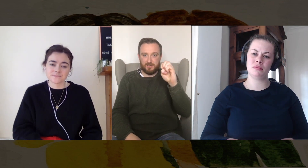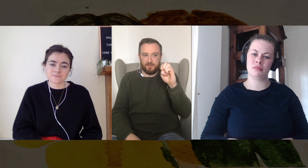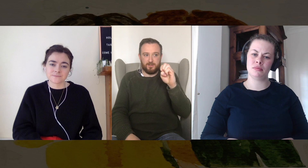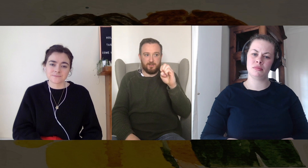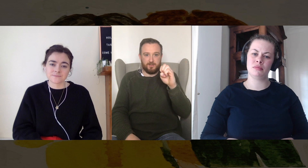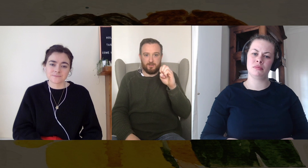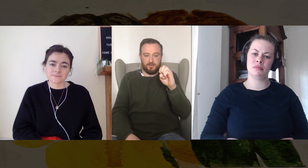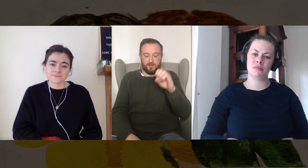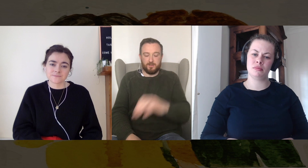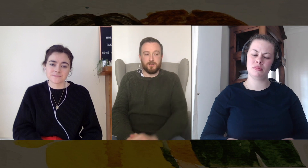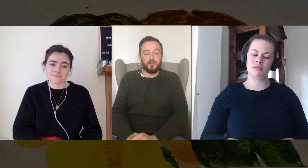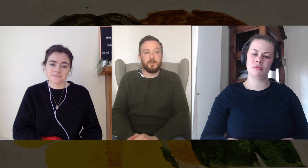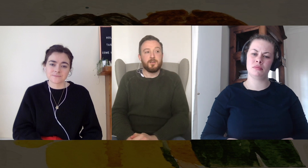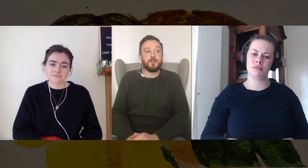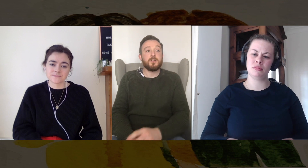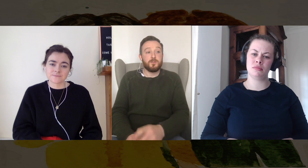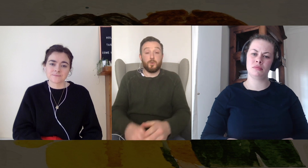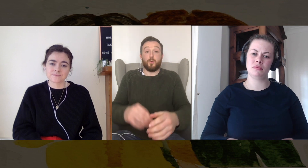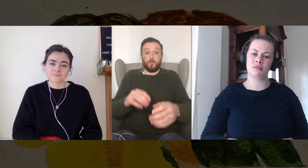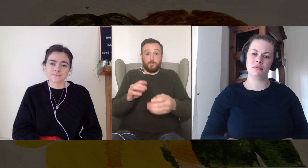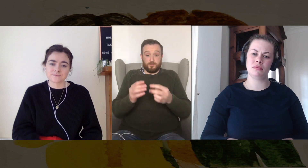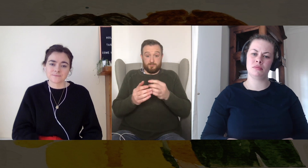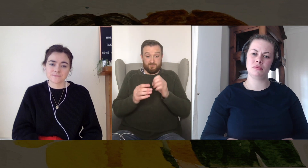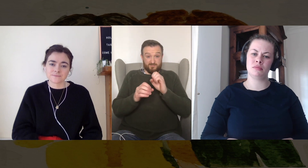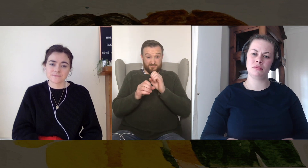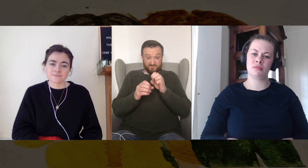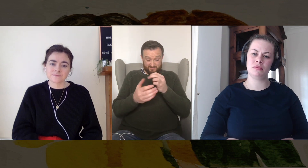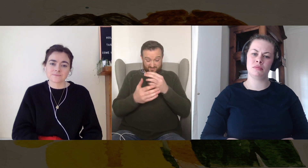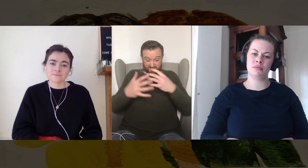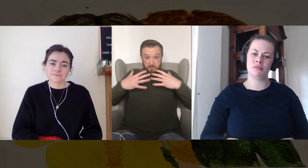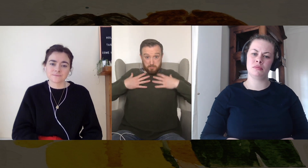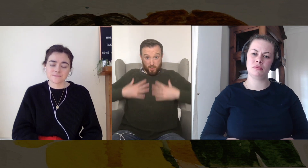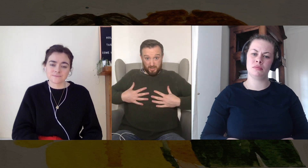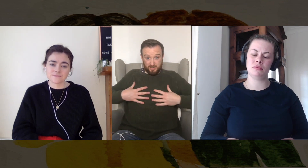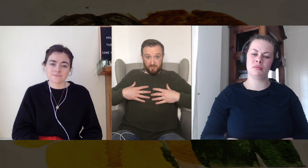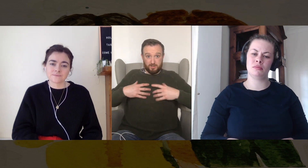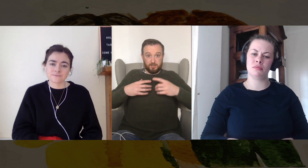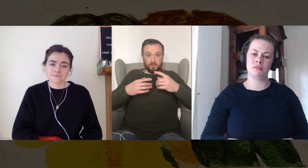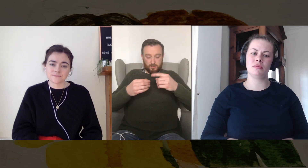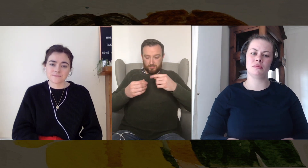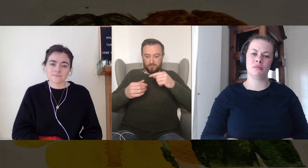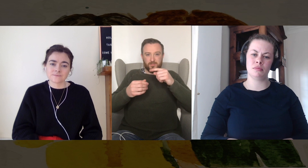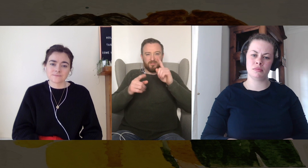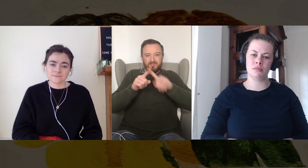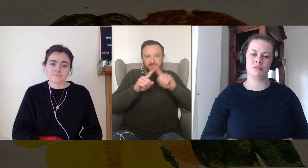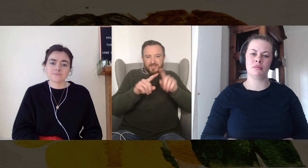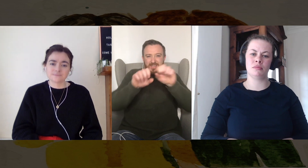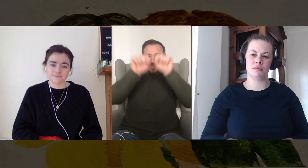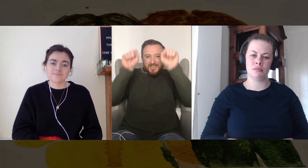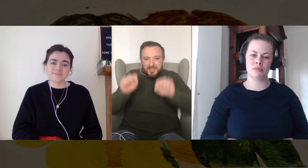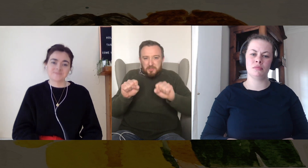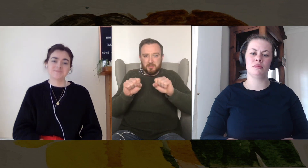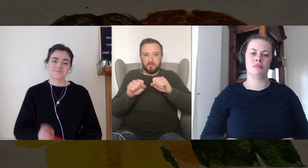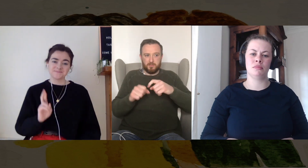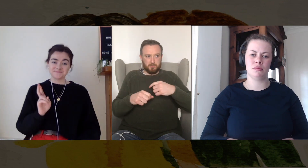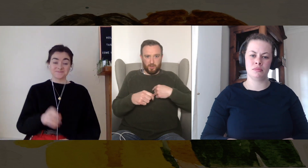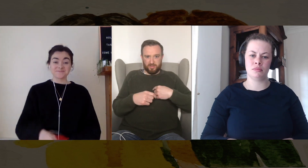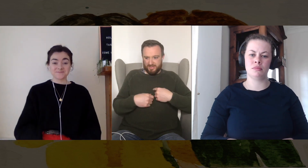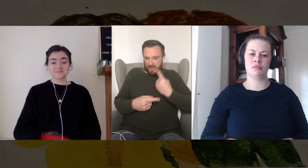world. Your eyes look outwards, your sense of smell is outwards, this thing is outwards, and nothing goes